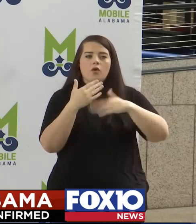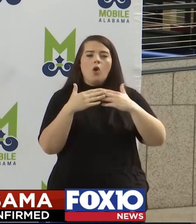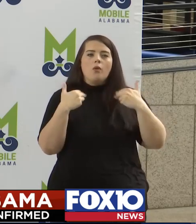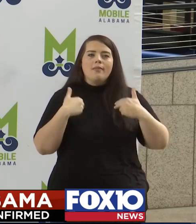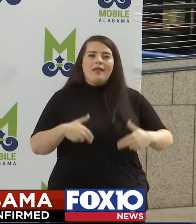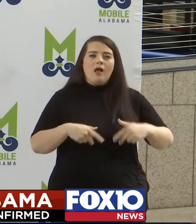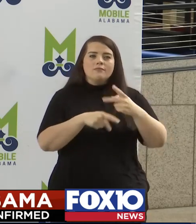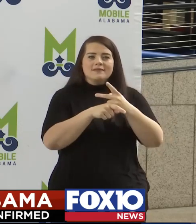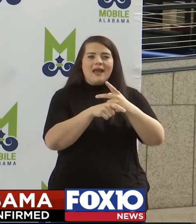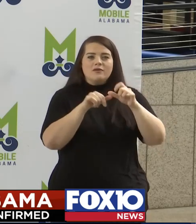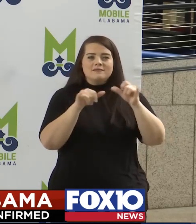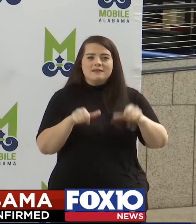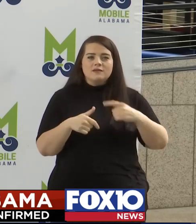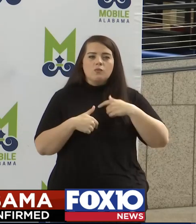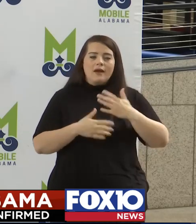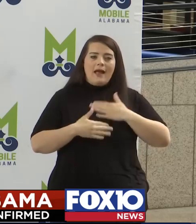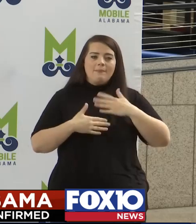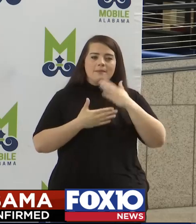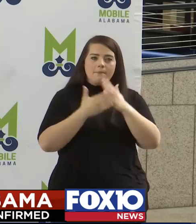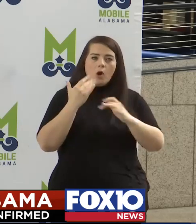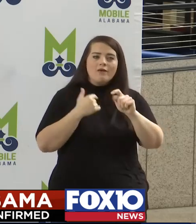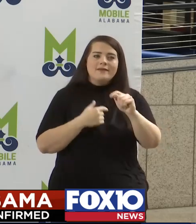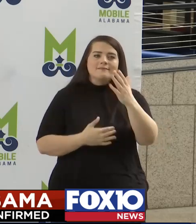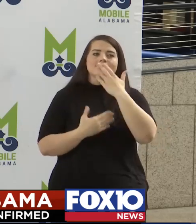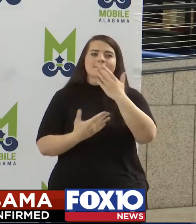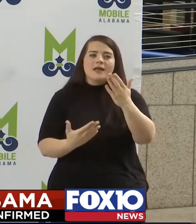in the city, and we're very glad to be a part of it. Thank you.